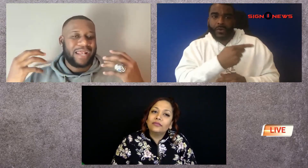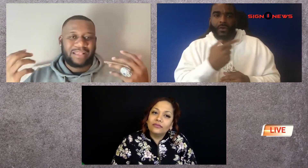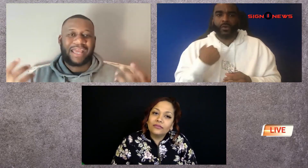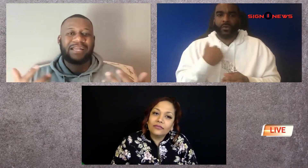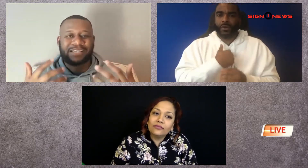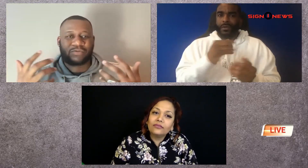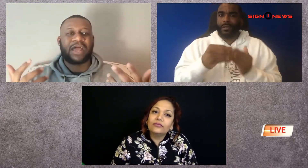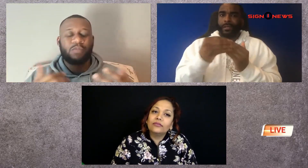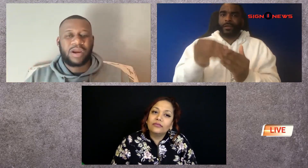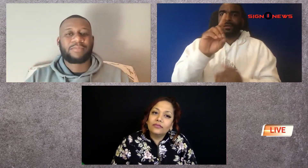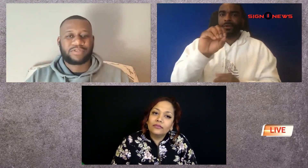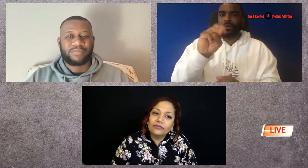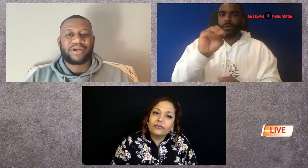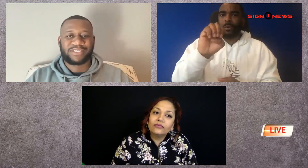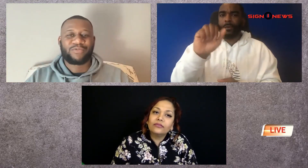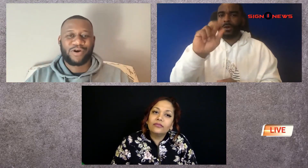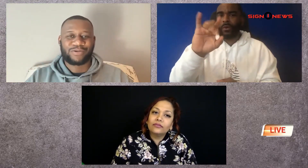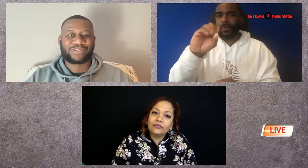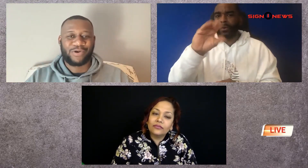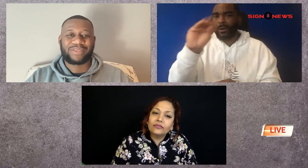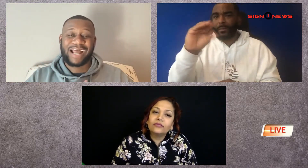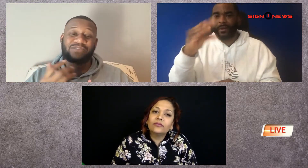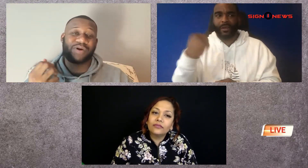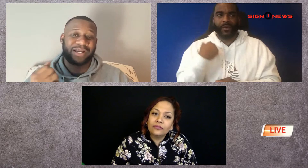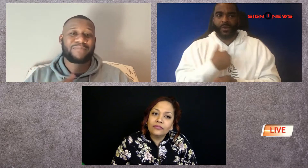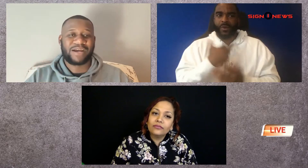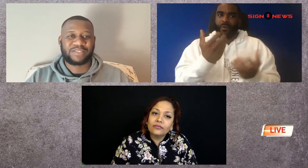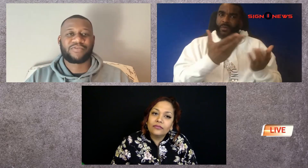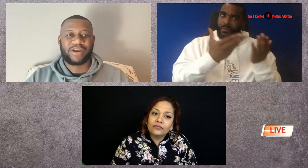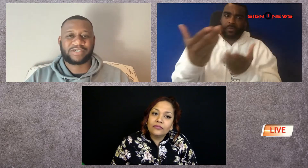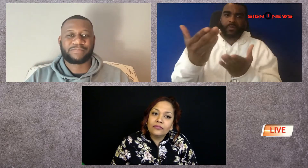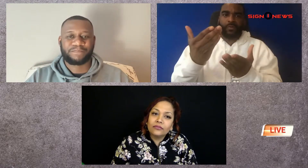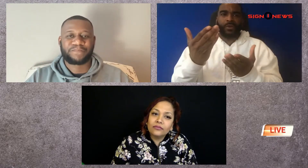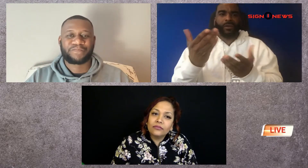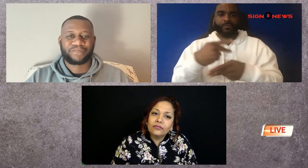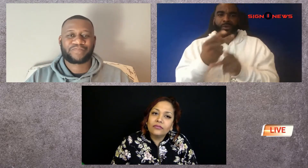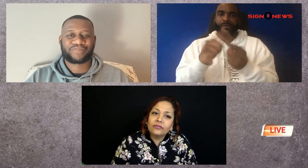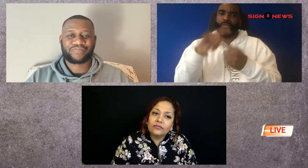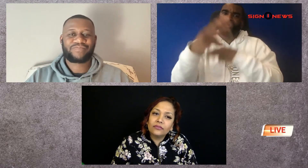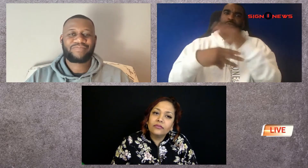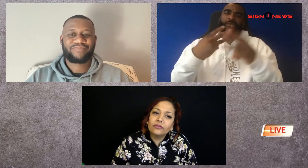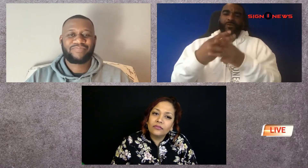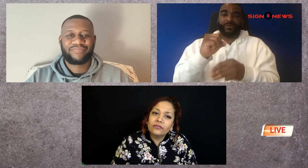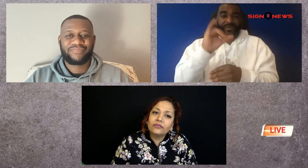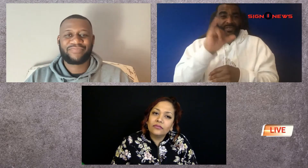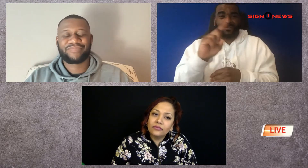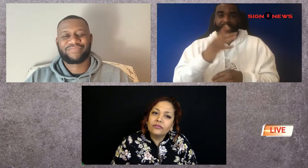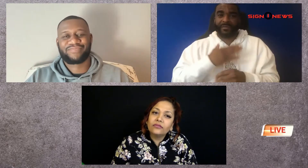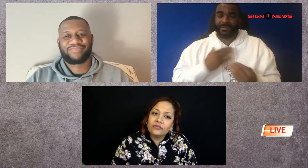Audio, and the things that we're able to bring to the world. So that's where I get my inspiration.